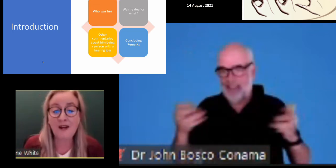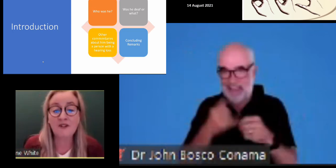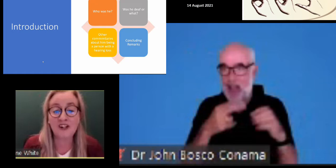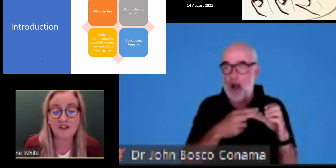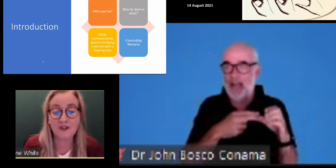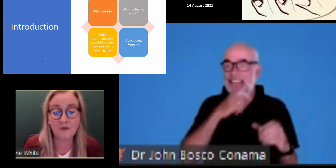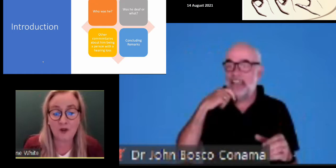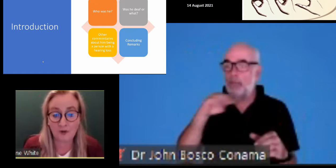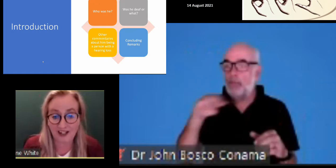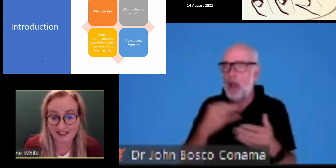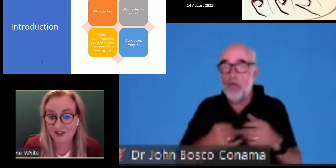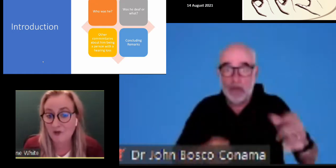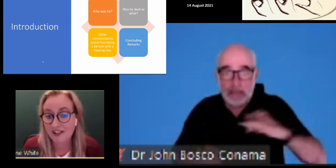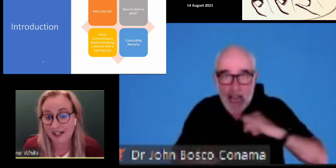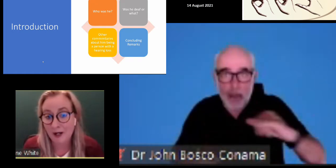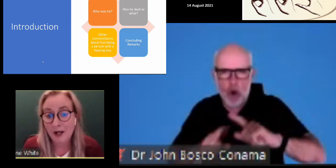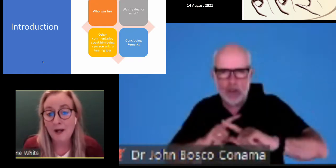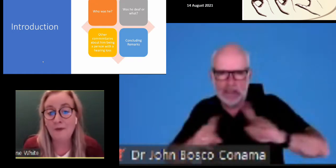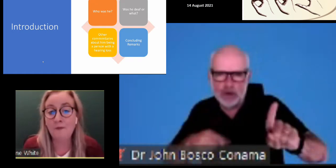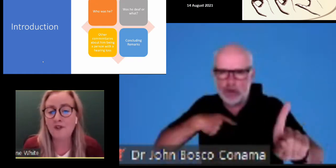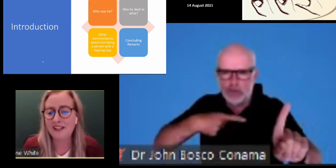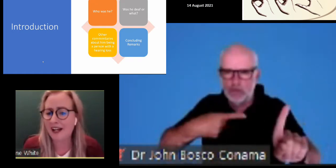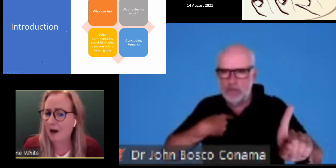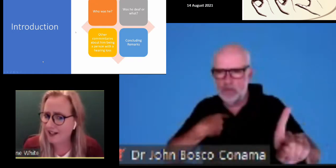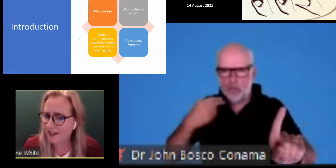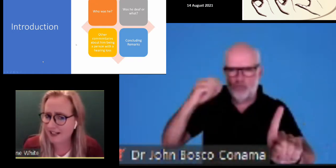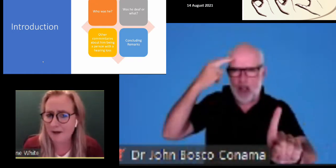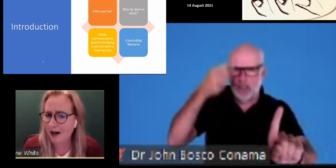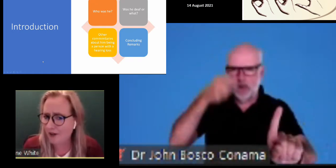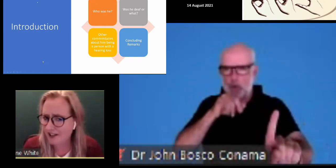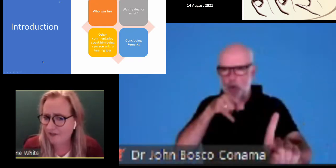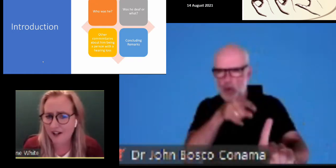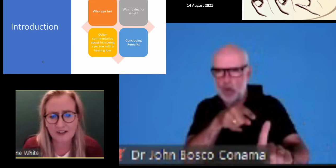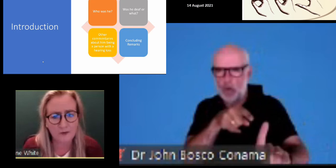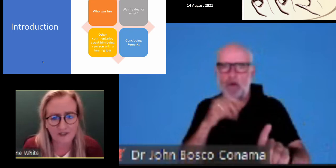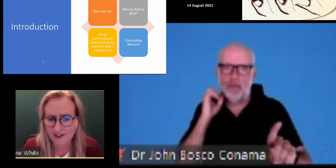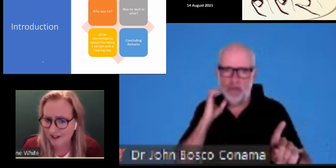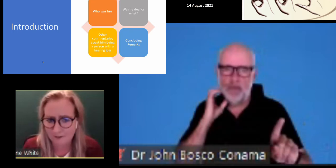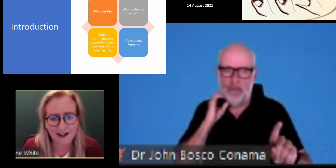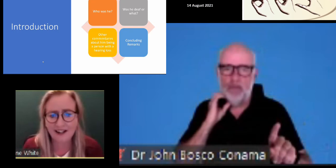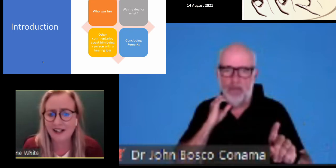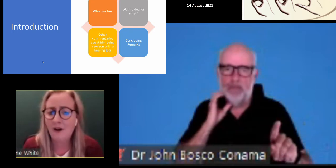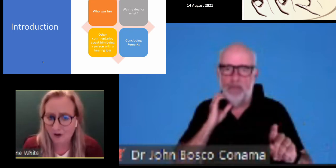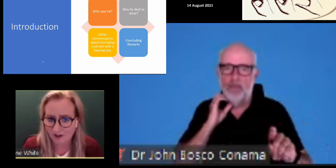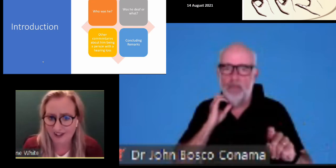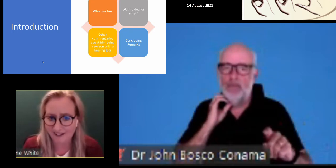famous question worldwide. As Noel said, people who say, are we the same? Are we different? Do we have a sense of belonging? All of that.